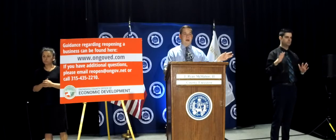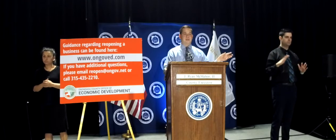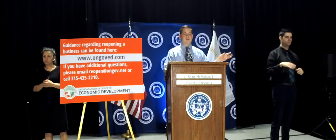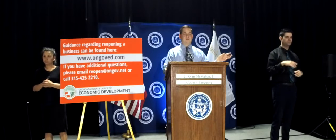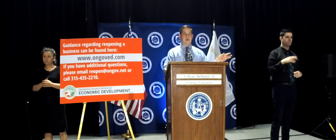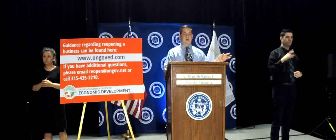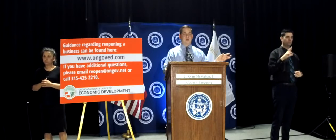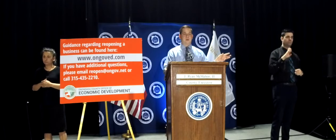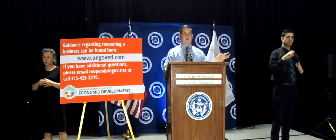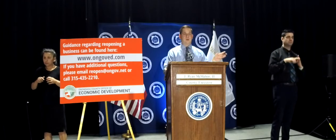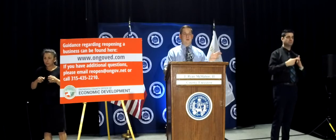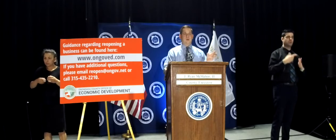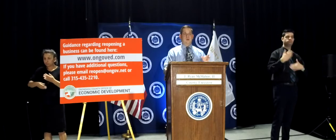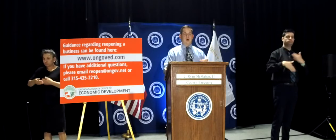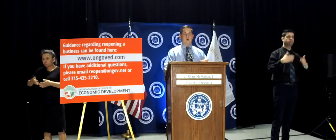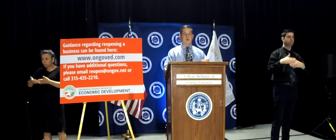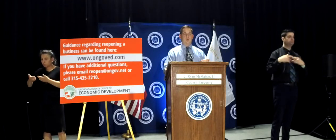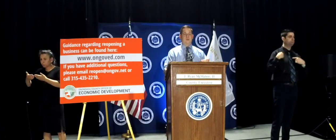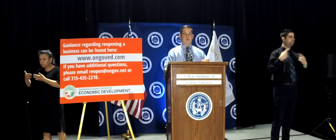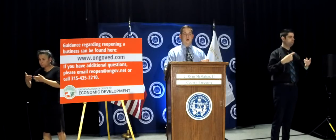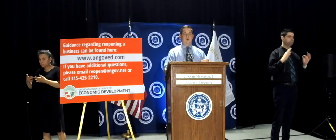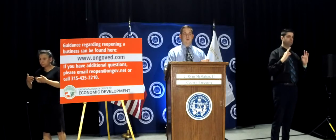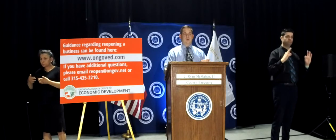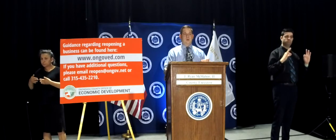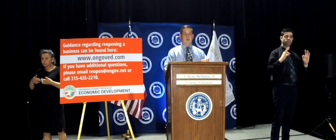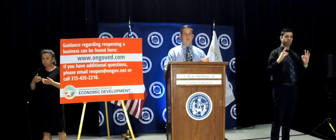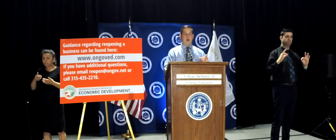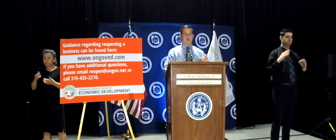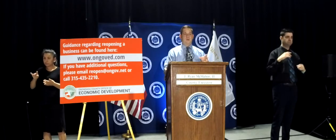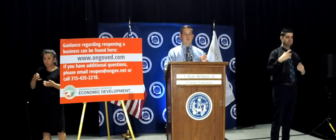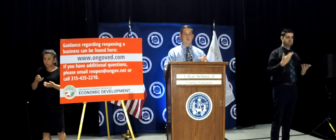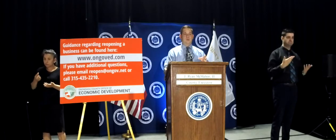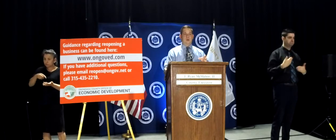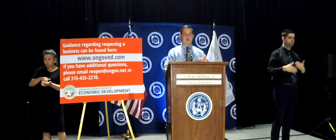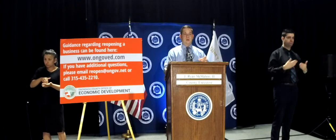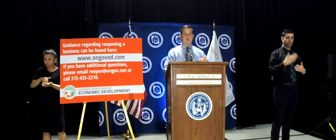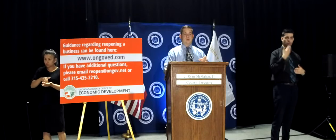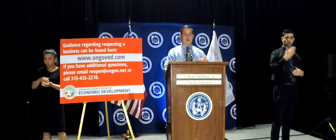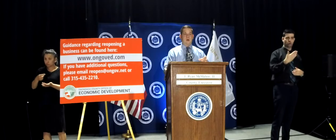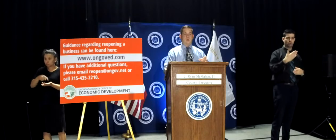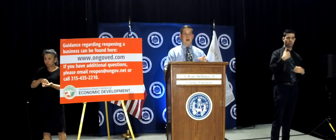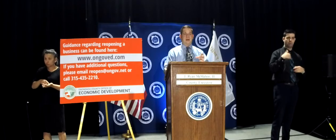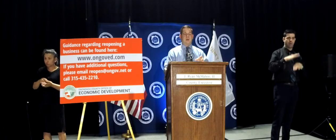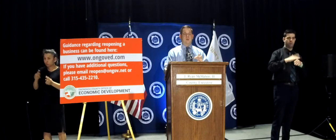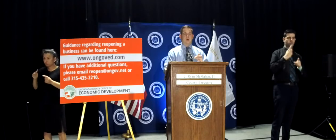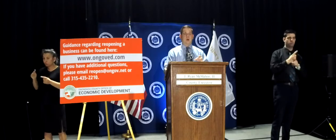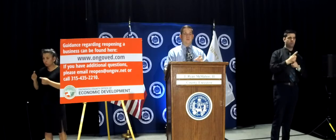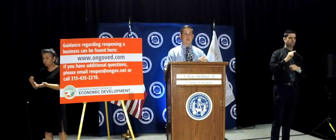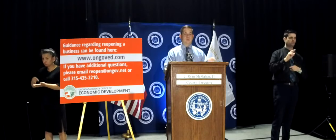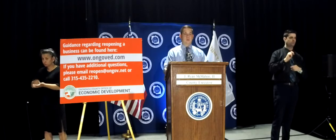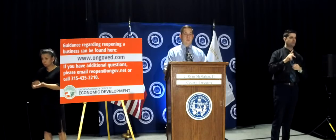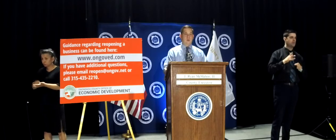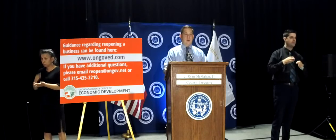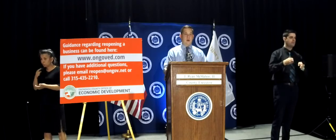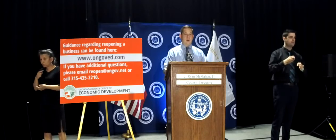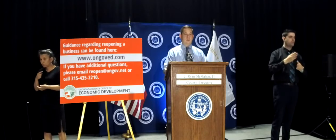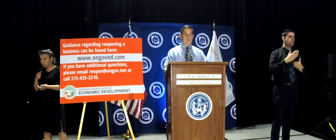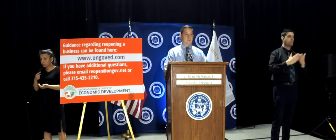in response to this pandemic. Now we're in restart. Part of this restart is now economic recovery.